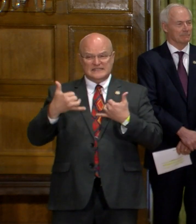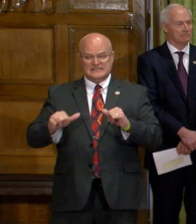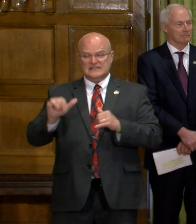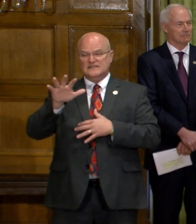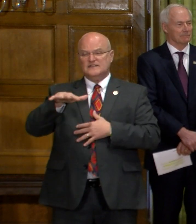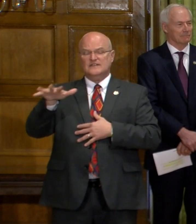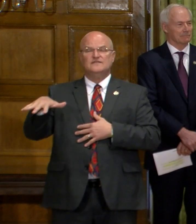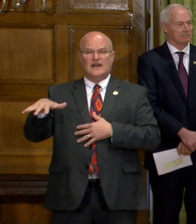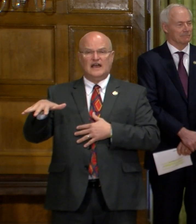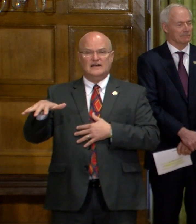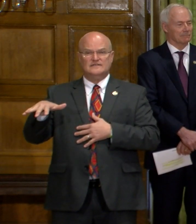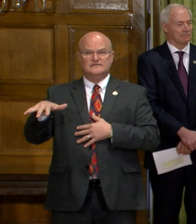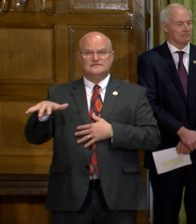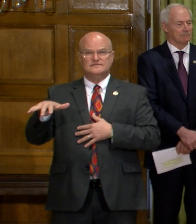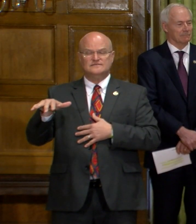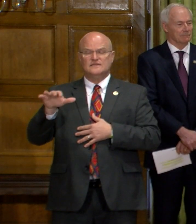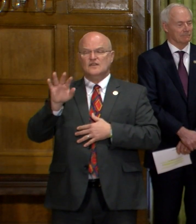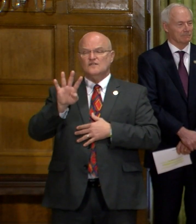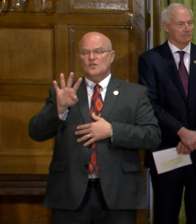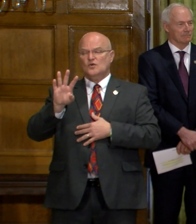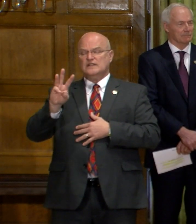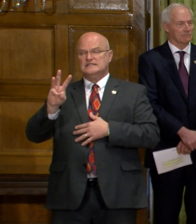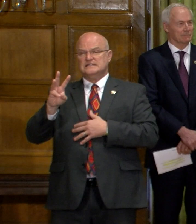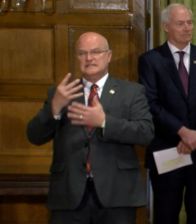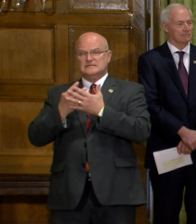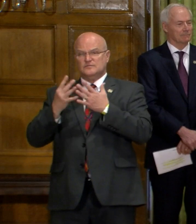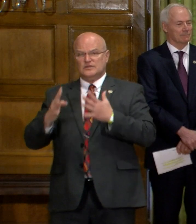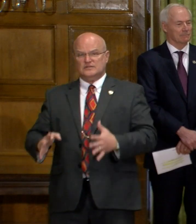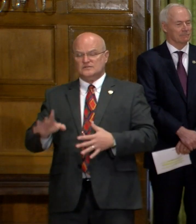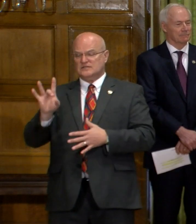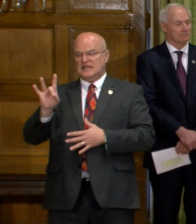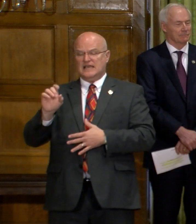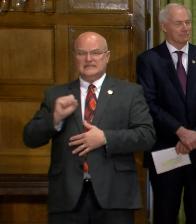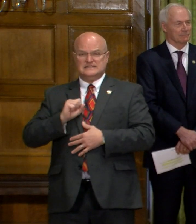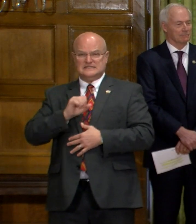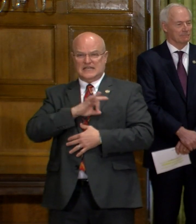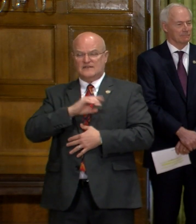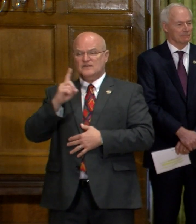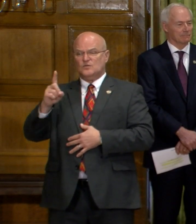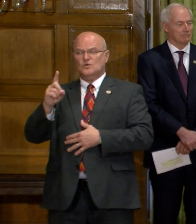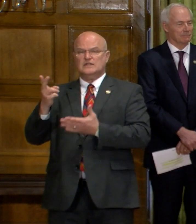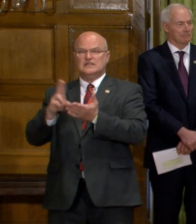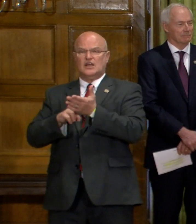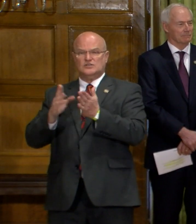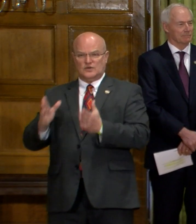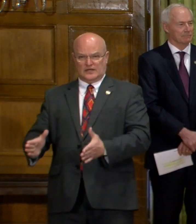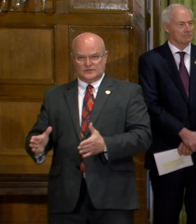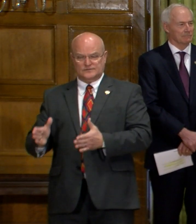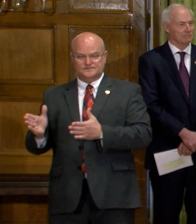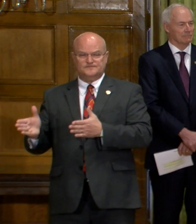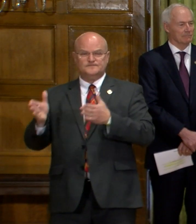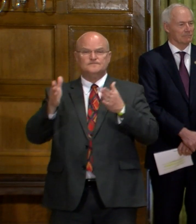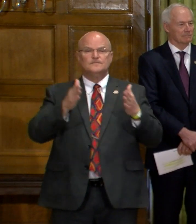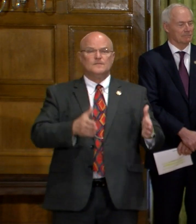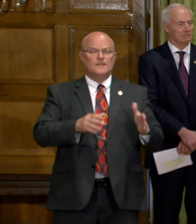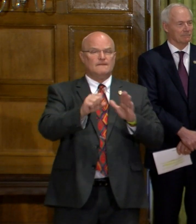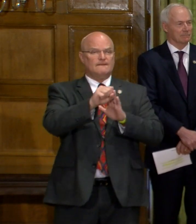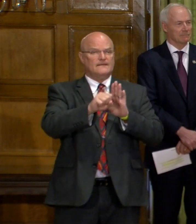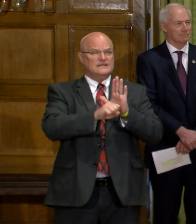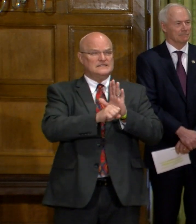at 55. That's 46 inmates, 8 staff, and 1 contractor. For our